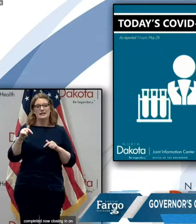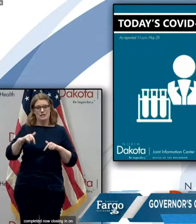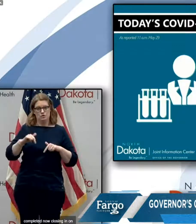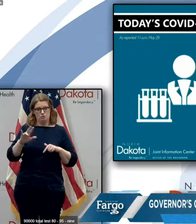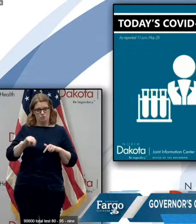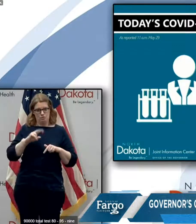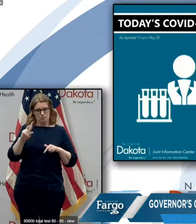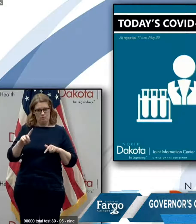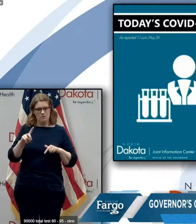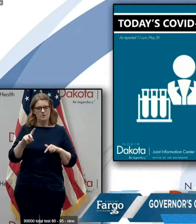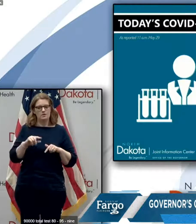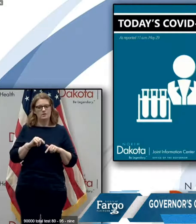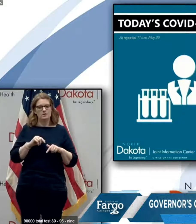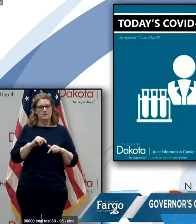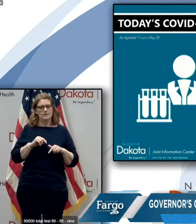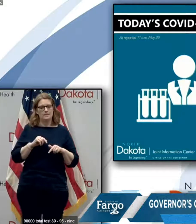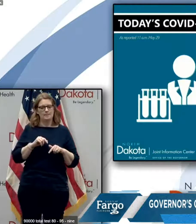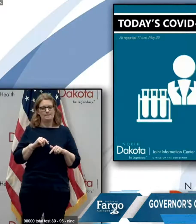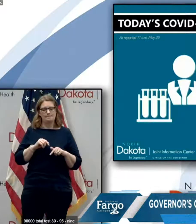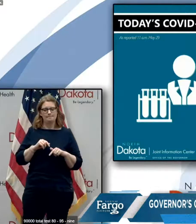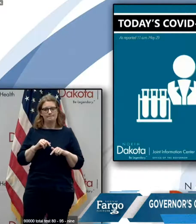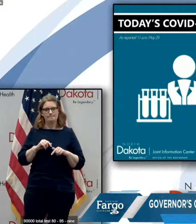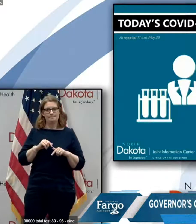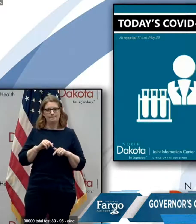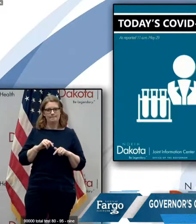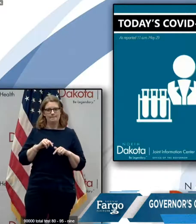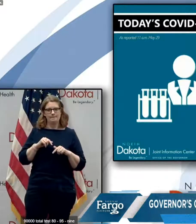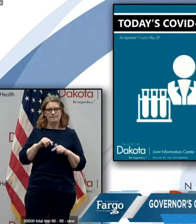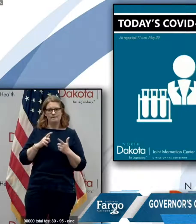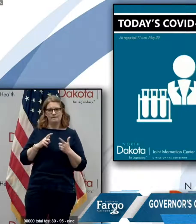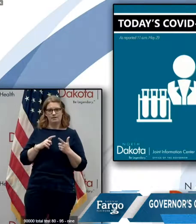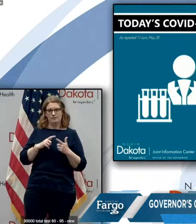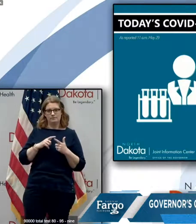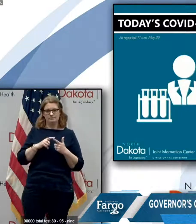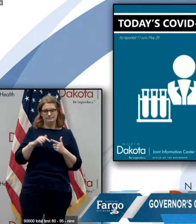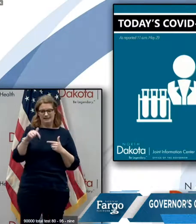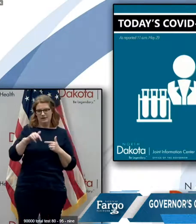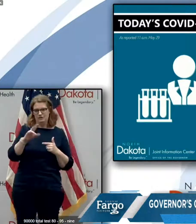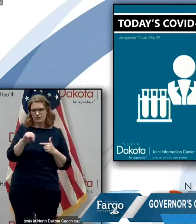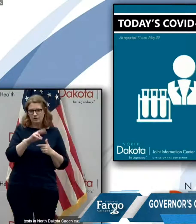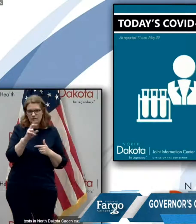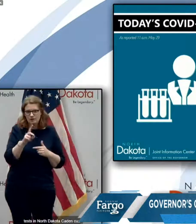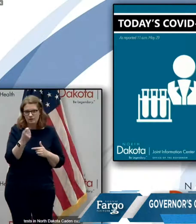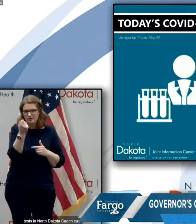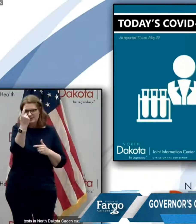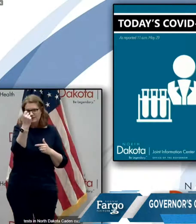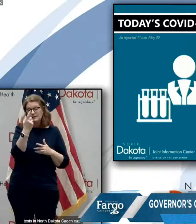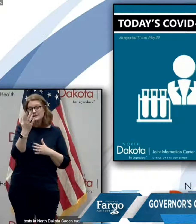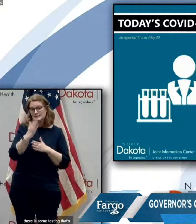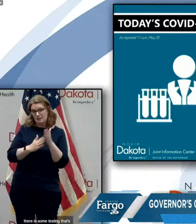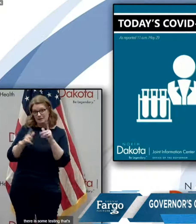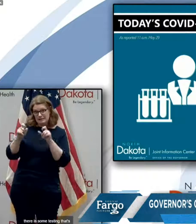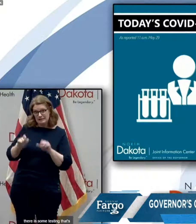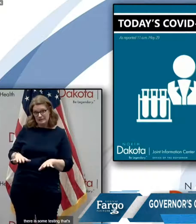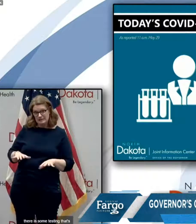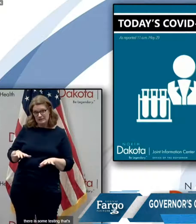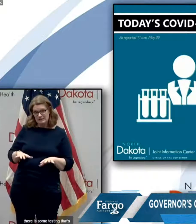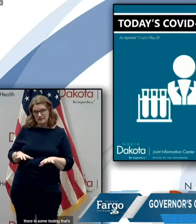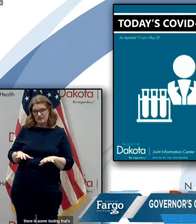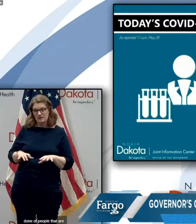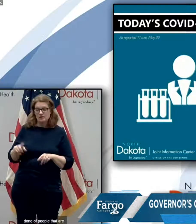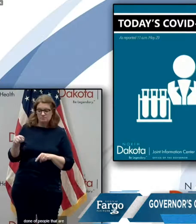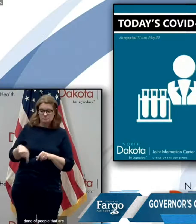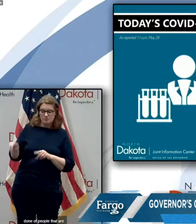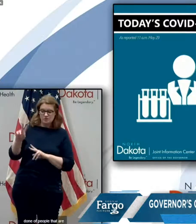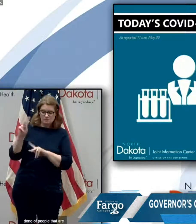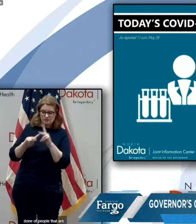Dakota. In North Dakota of North Dakotans, because there is some testing that's done of people that are residents of Minnesota